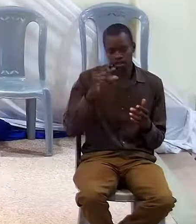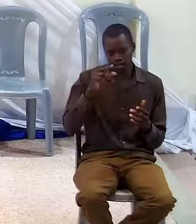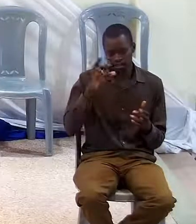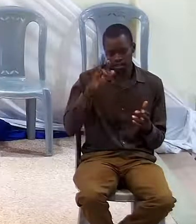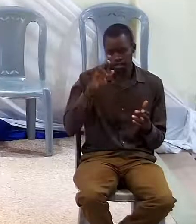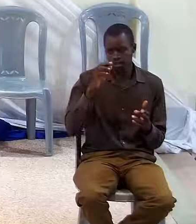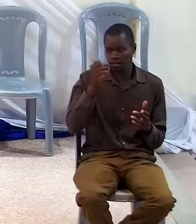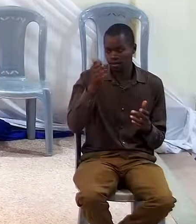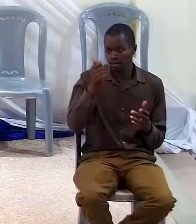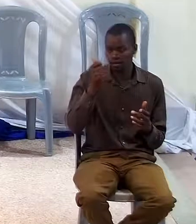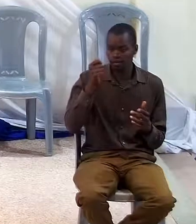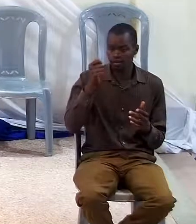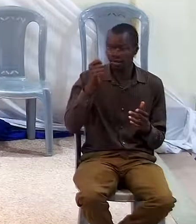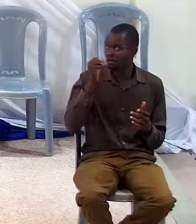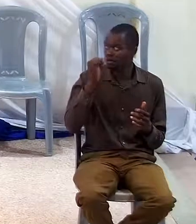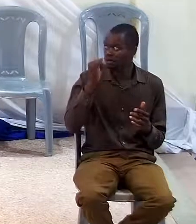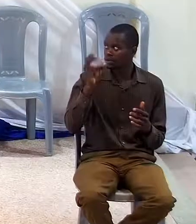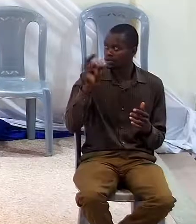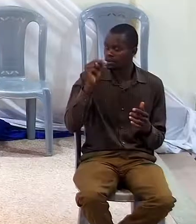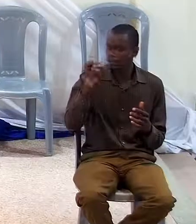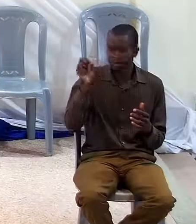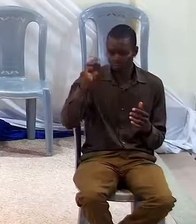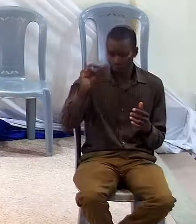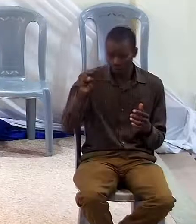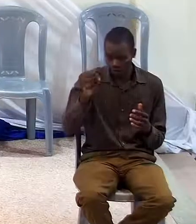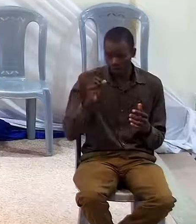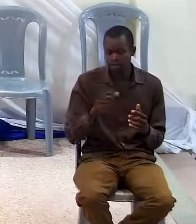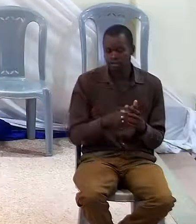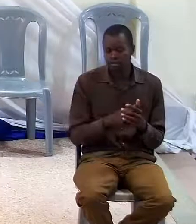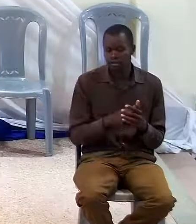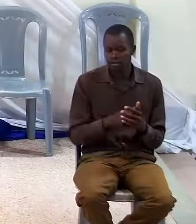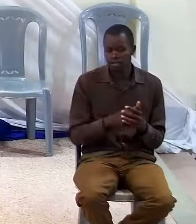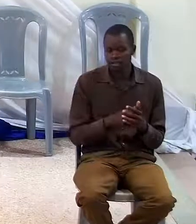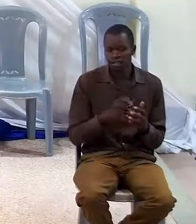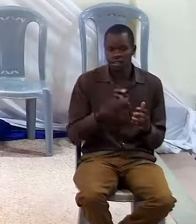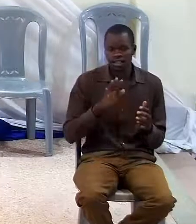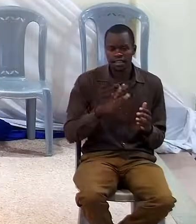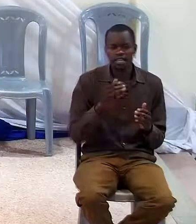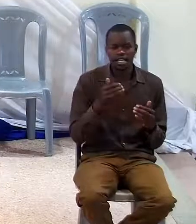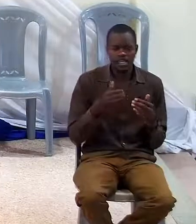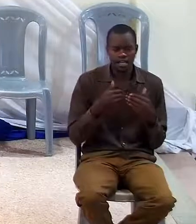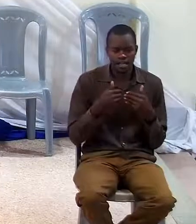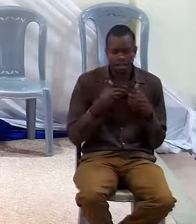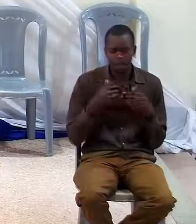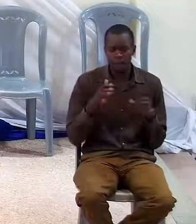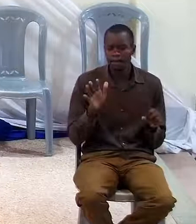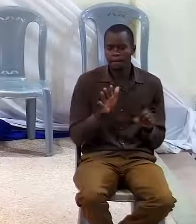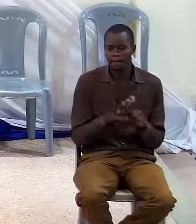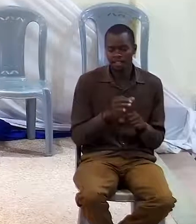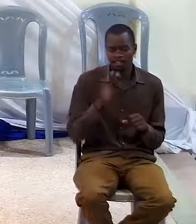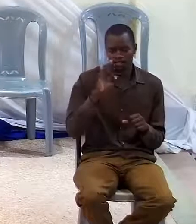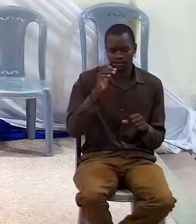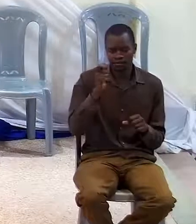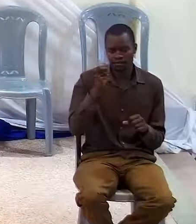it's negligible fat. They have negligible fat, and if